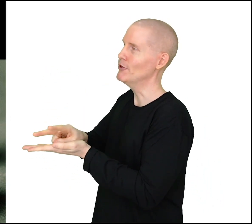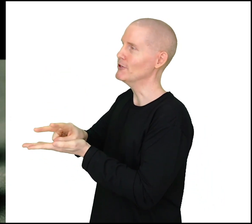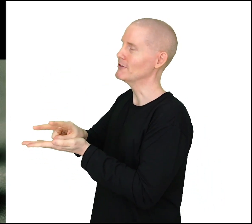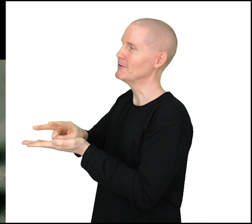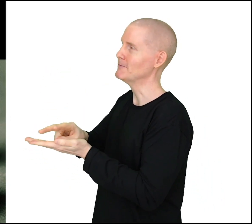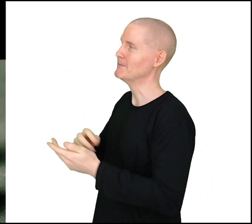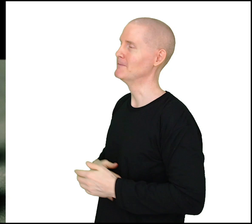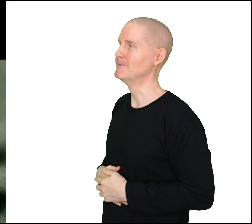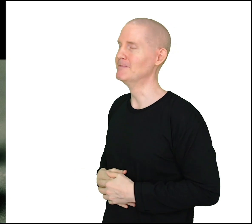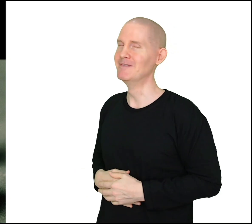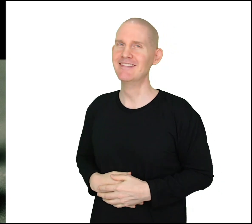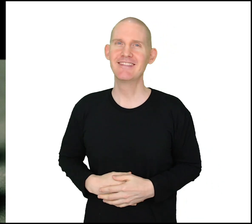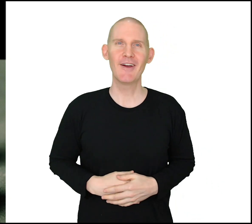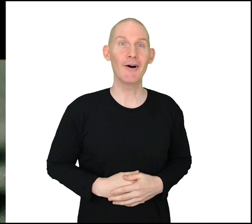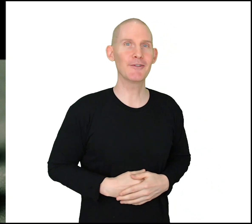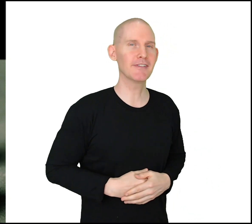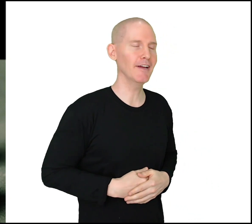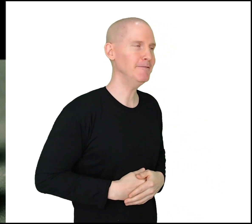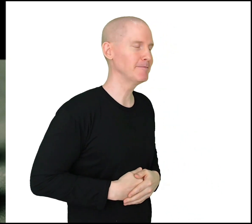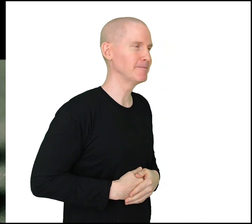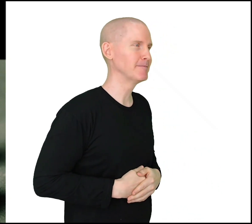Lose. Other side.